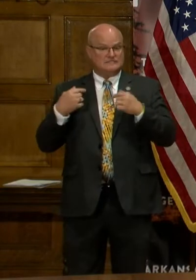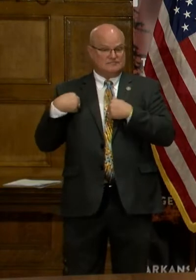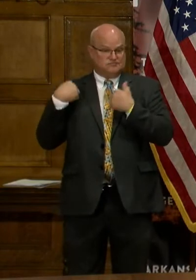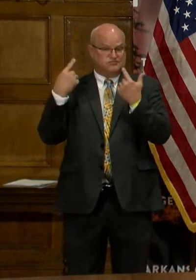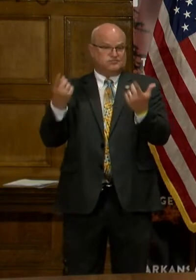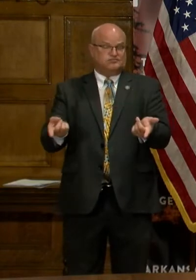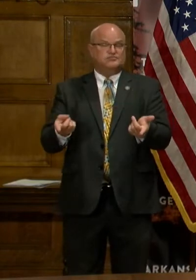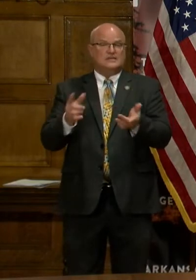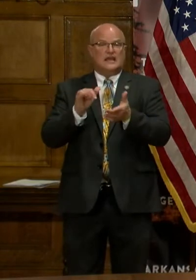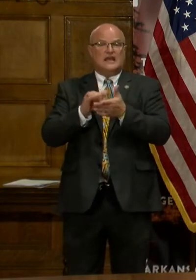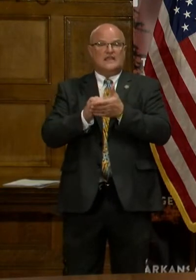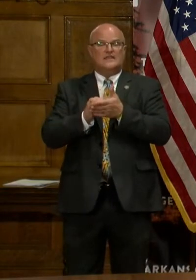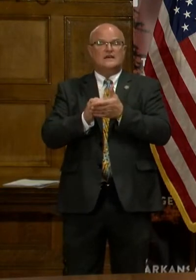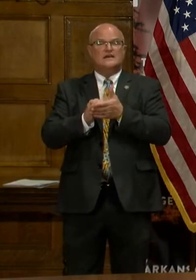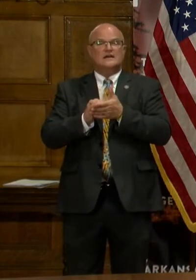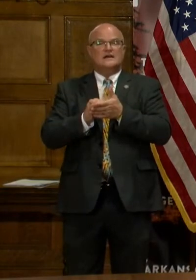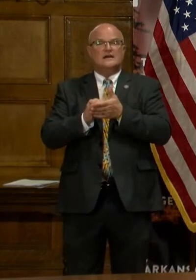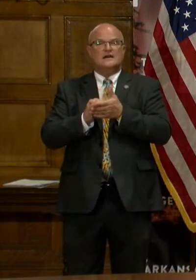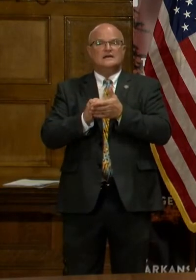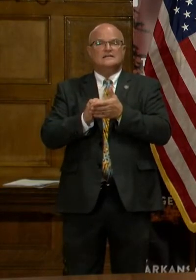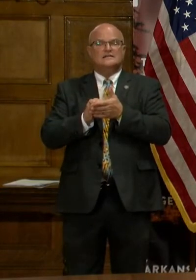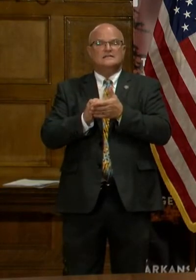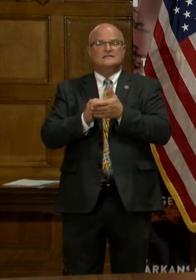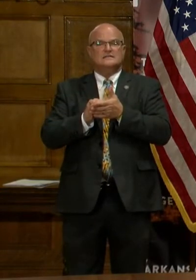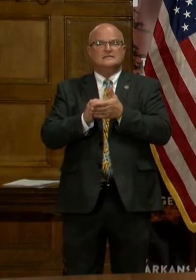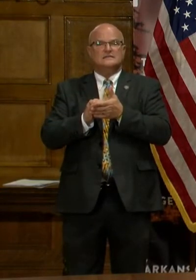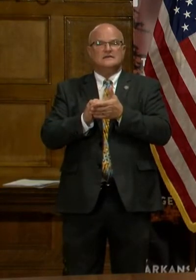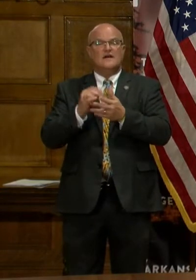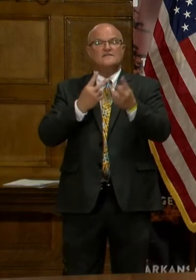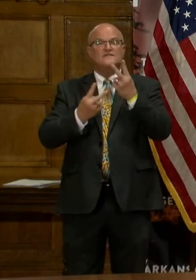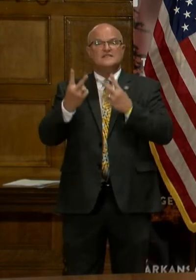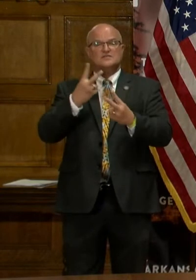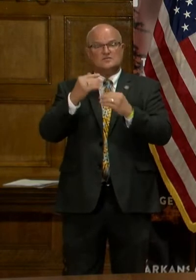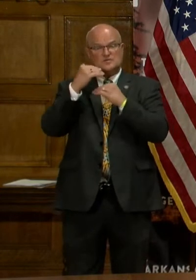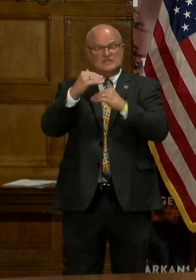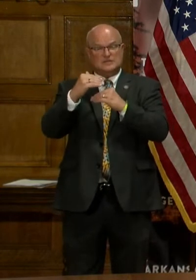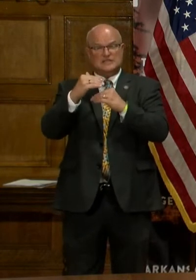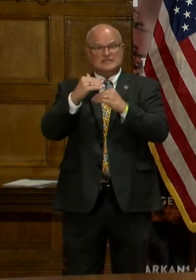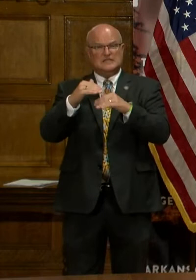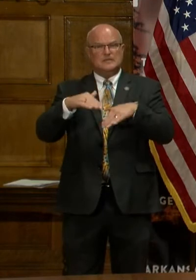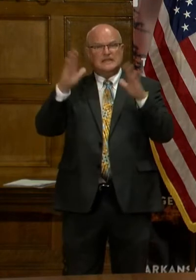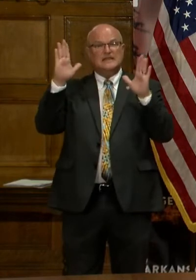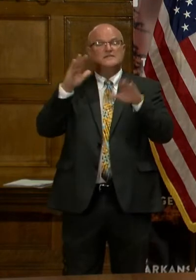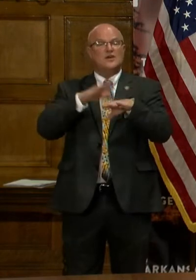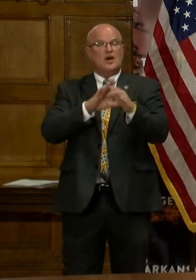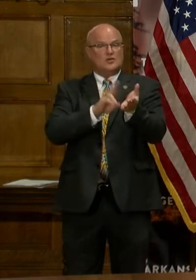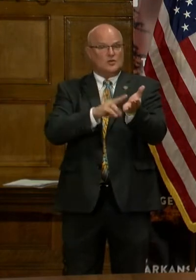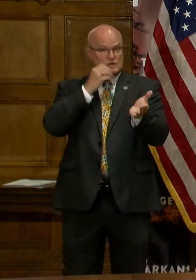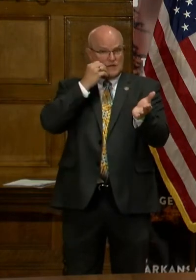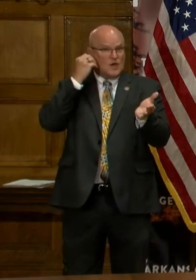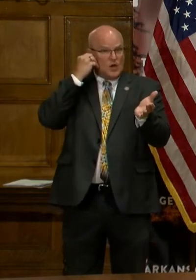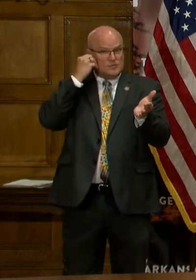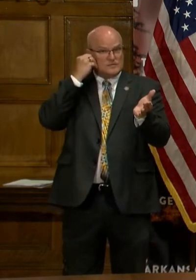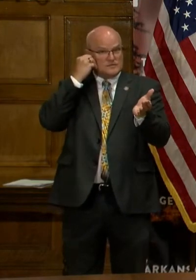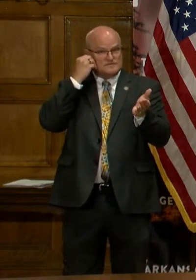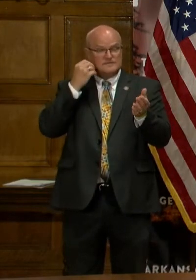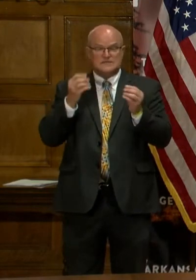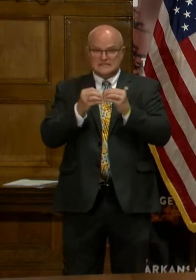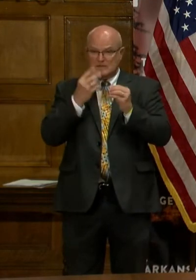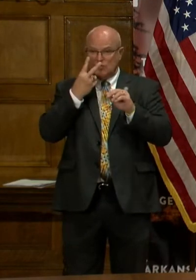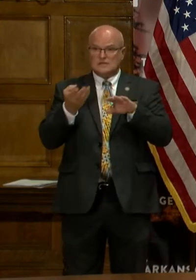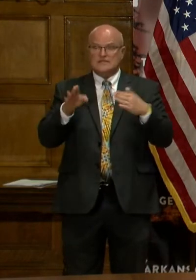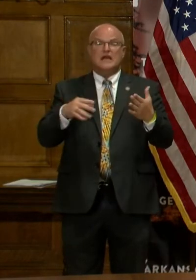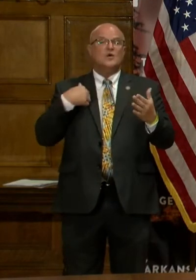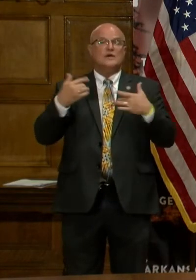since the liberalization of the visitor restrictions in nursing homes, and